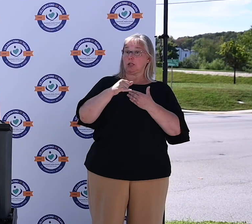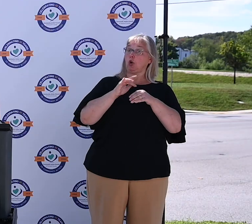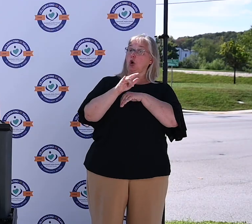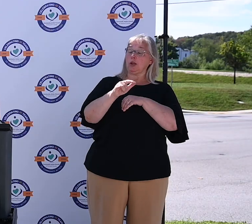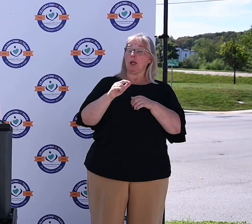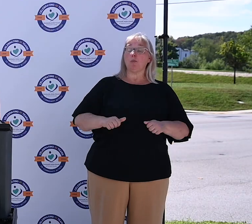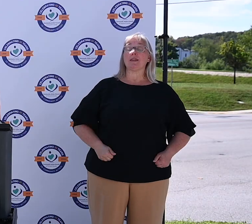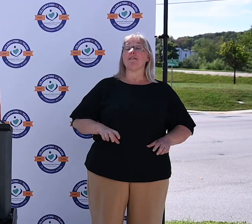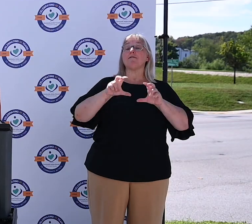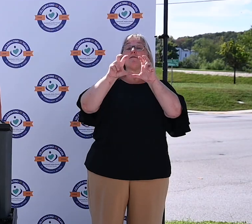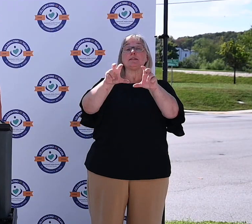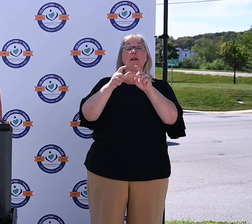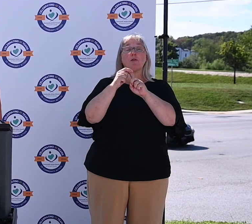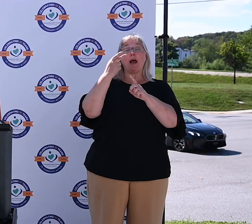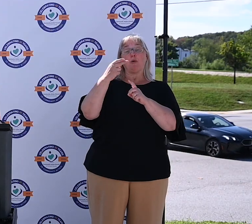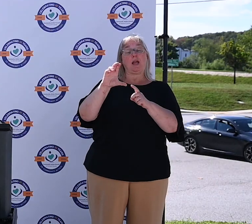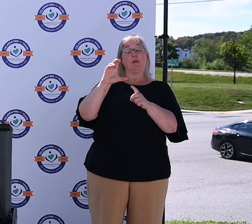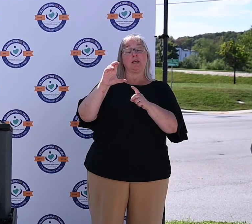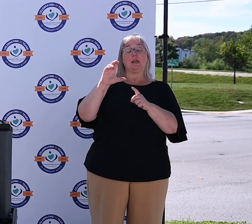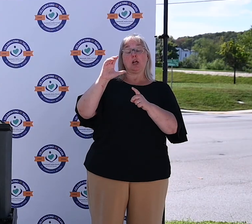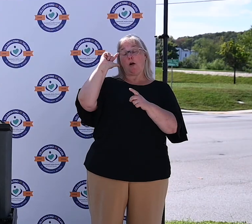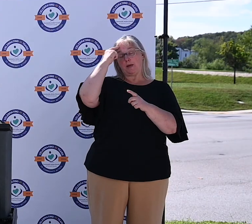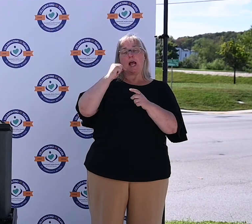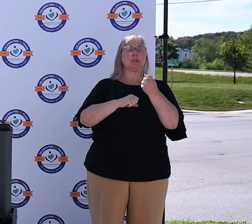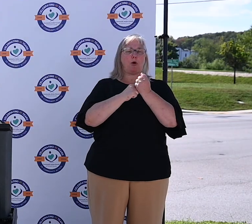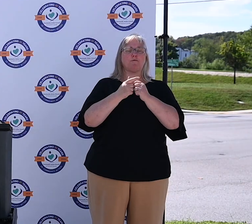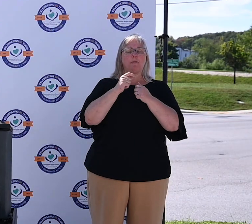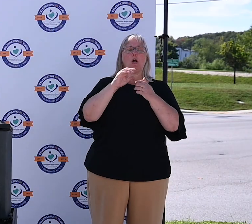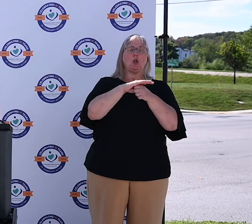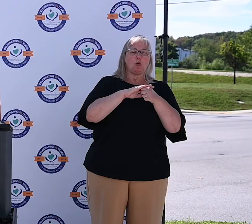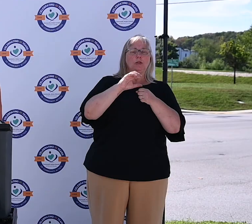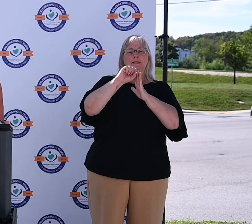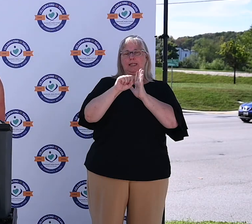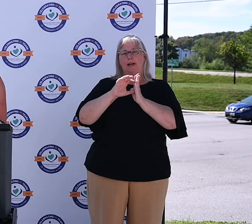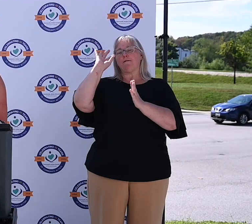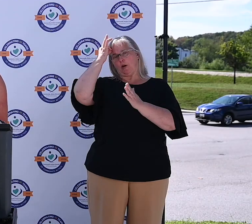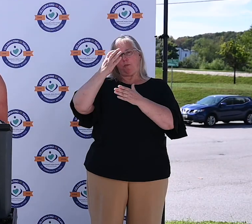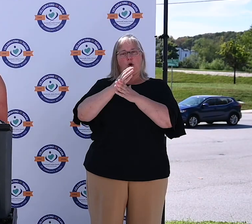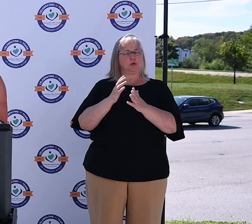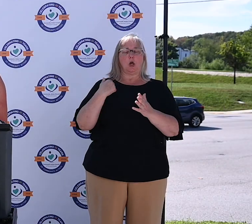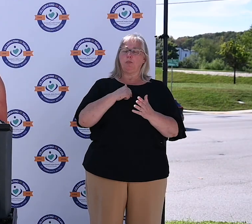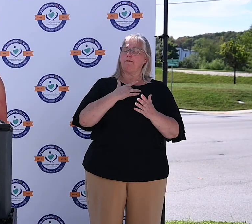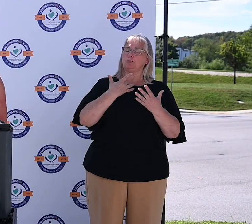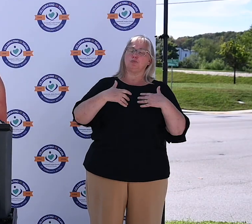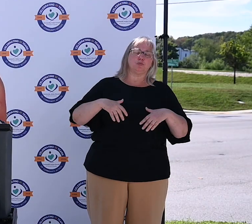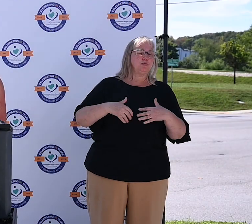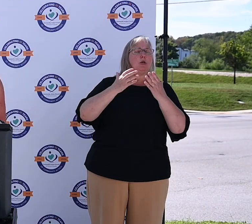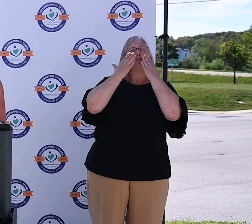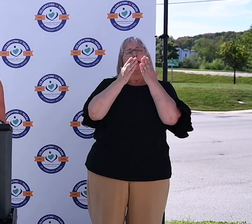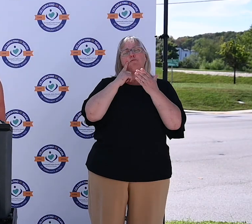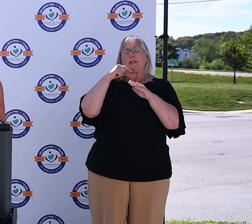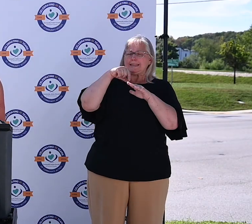the investment of Howard County government and support from our local, state, and federal partners. We are incredibly grateful for the